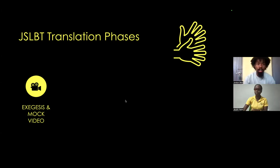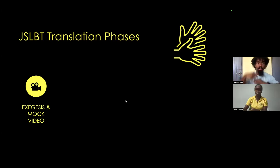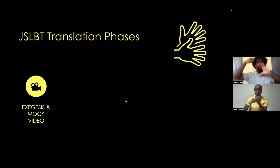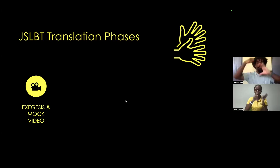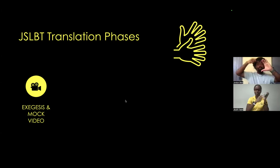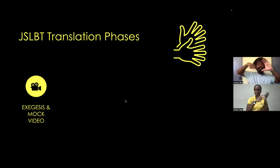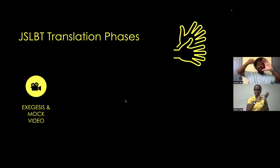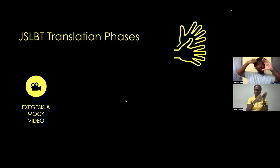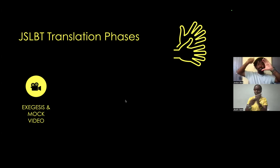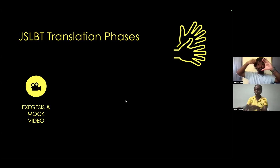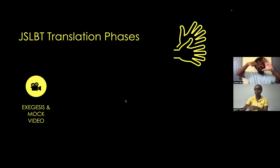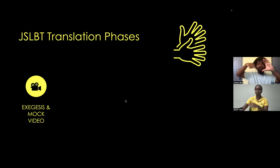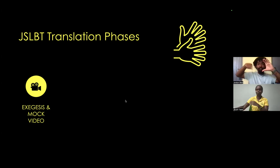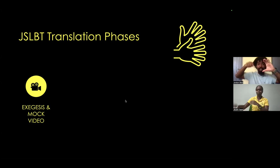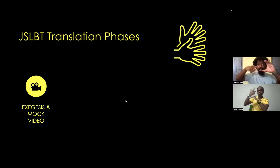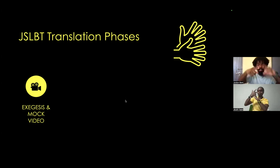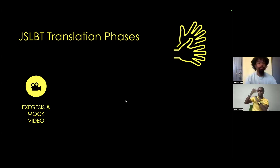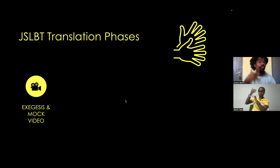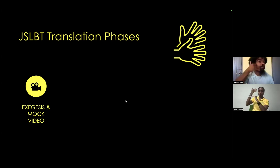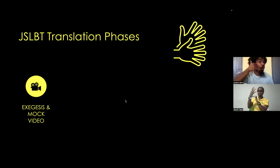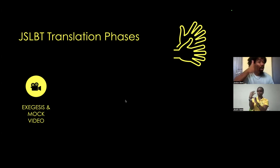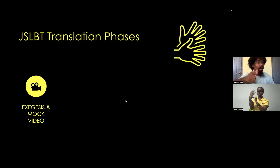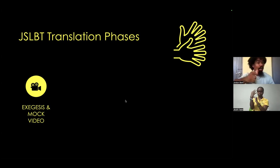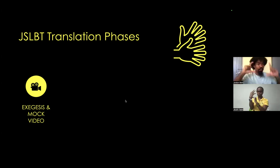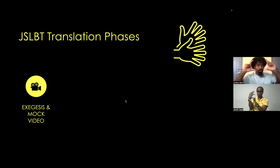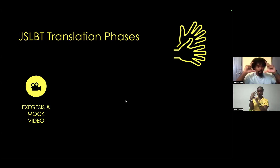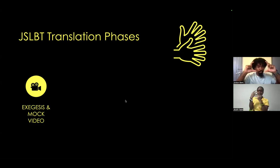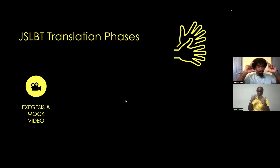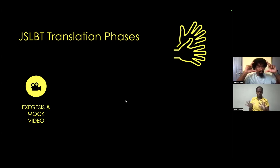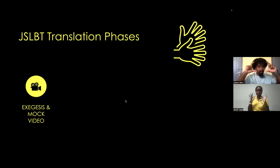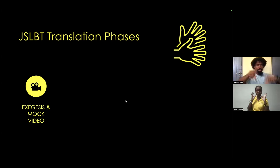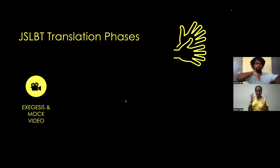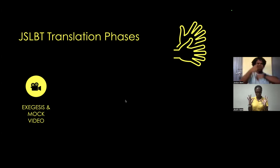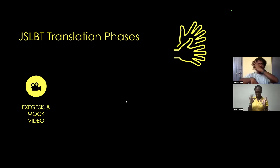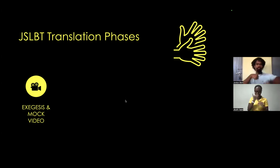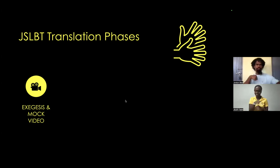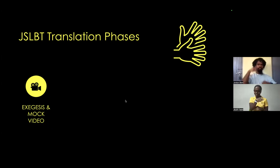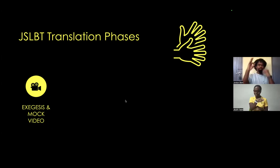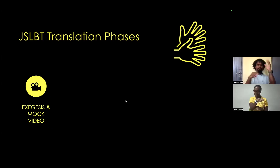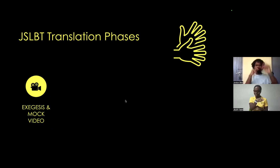times. And we'd use a video recorder to record what was being discussed.